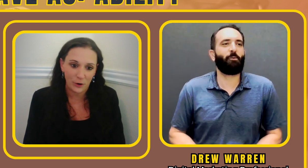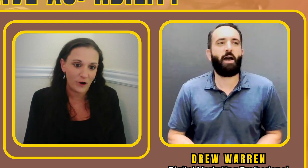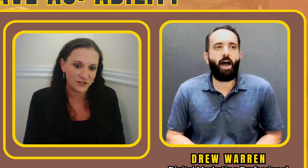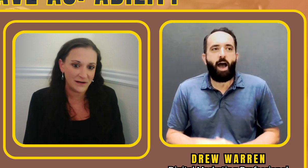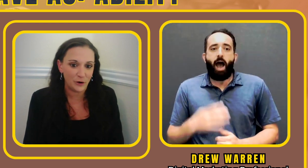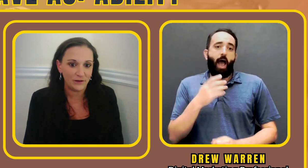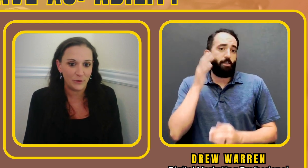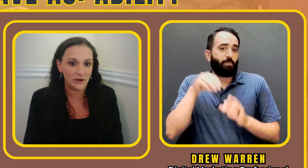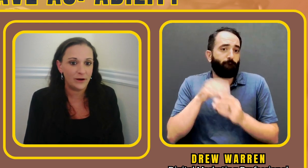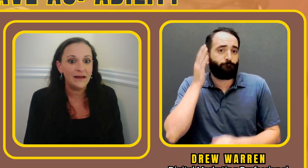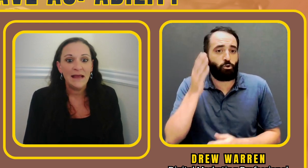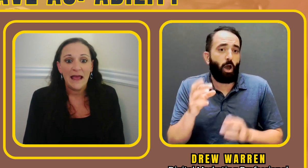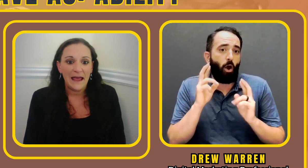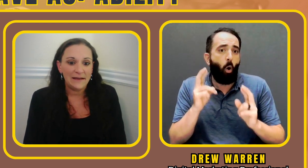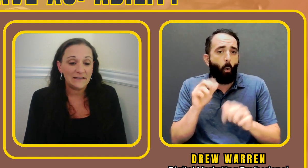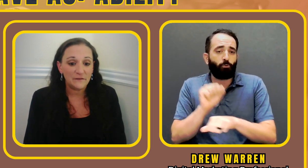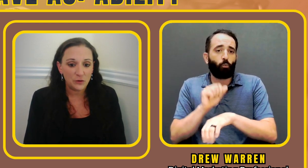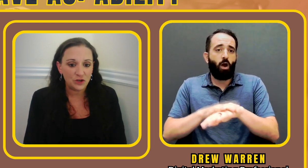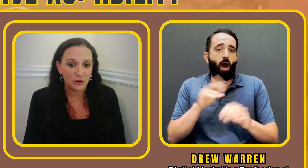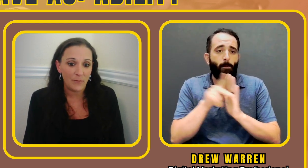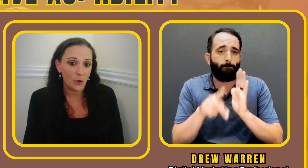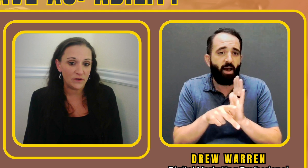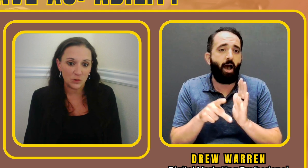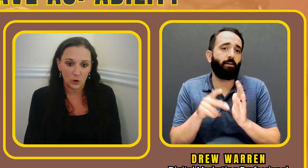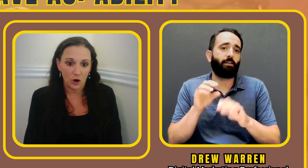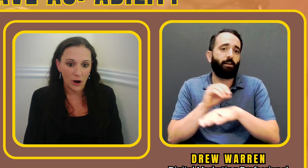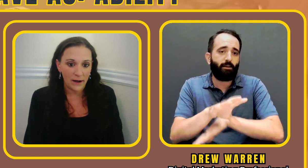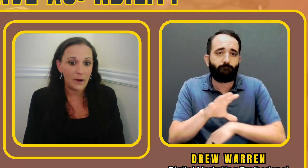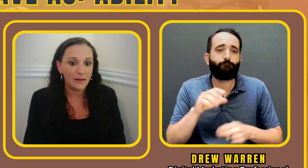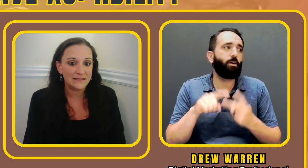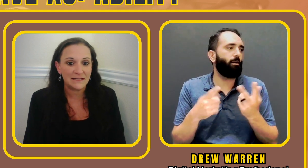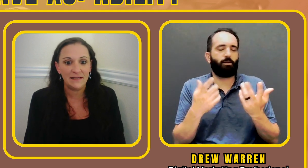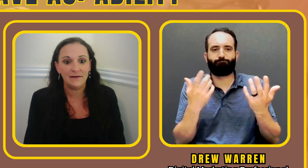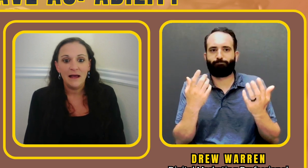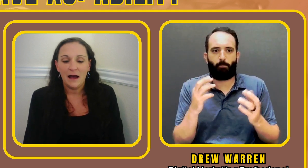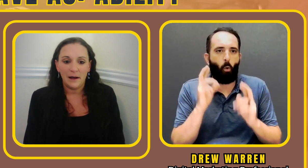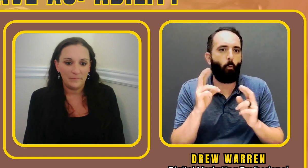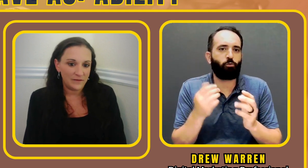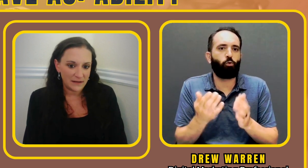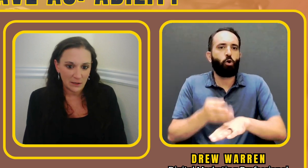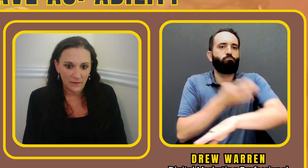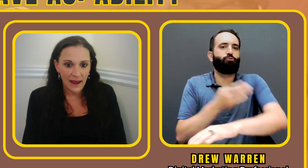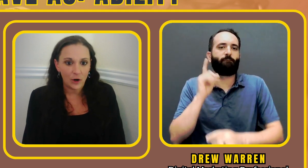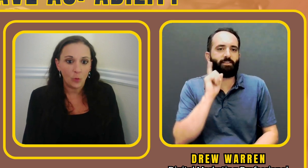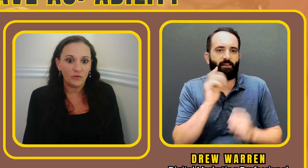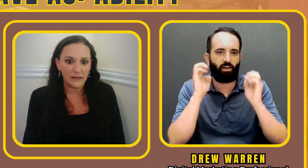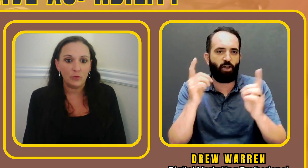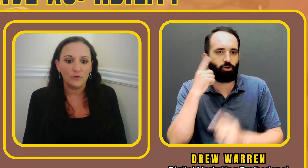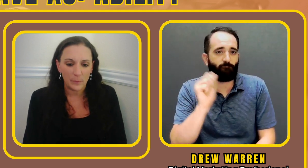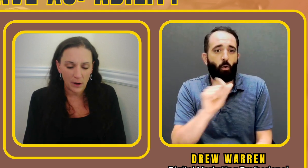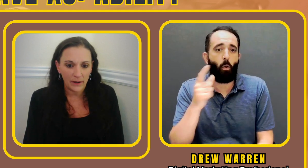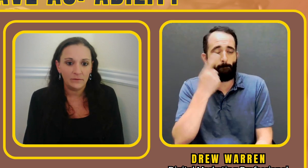that current project I'm currently working on. And in the future, I'm hoping to work on policy, advising on that,